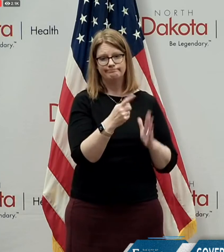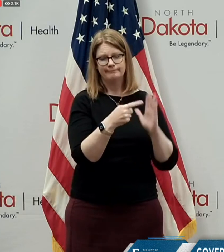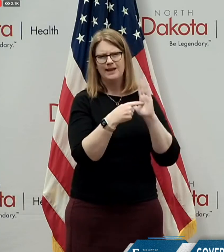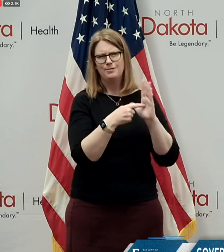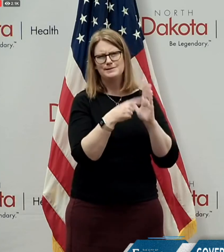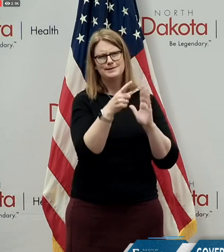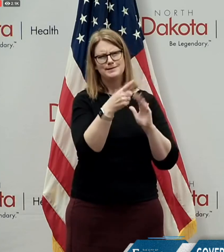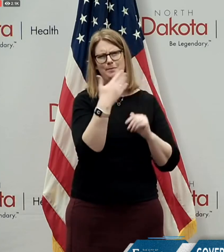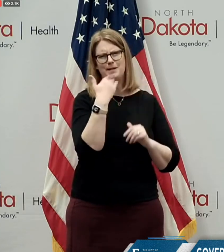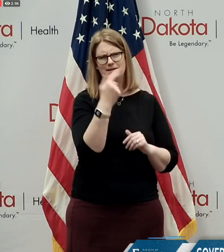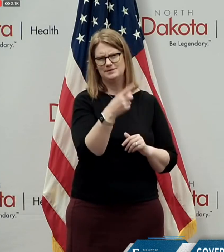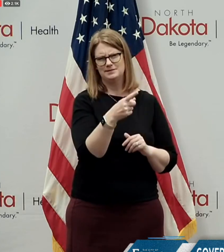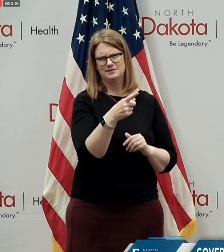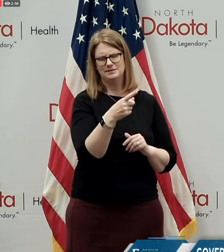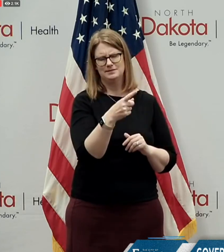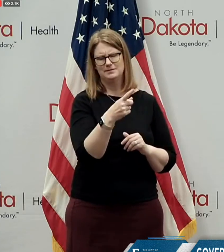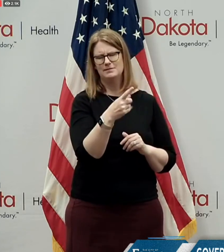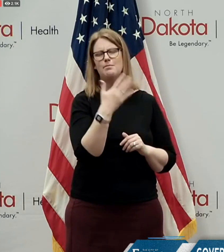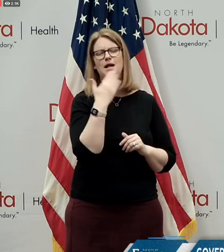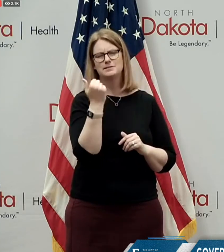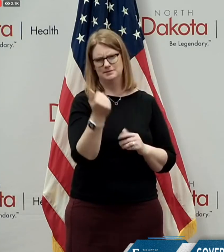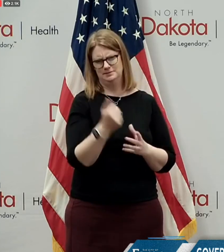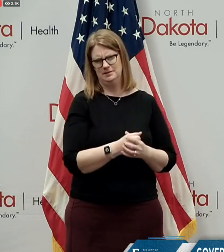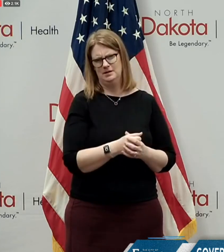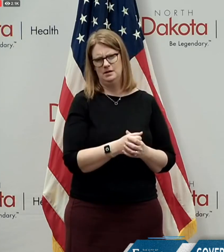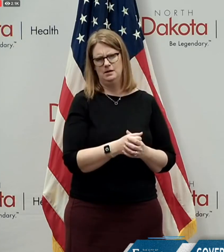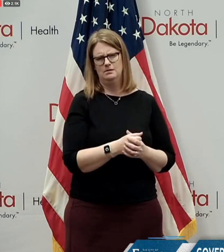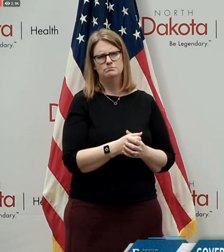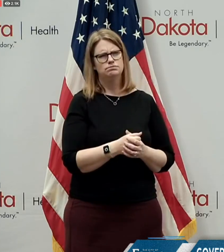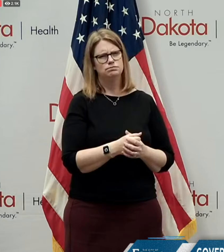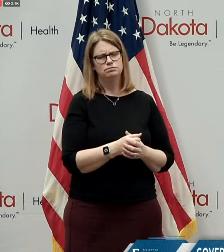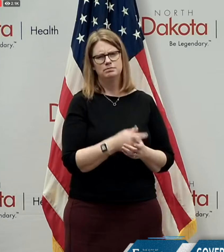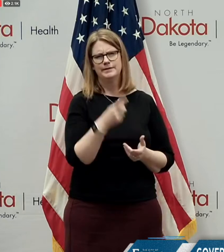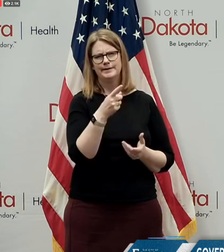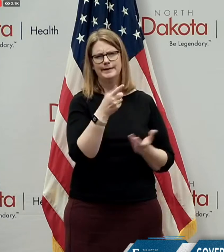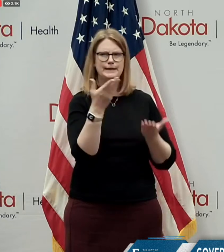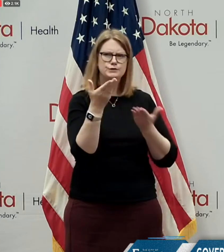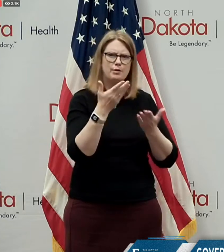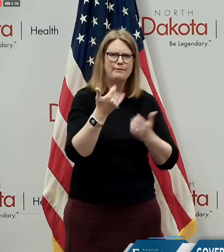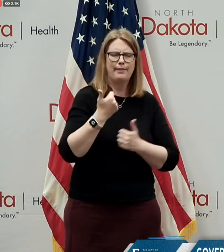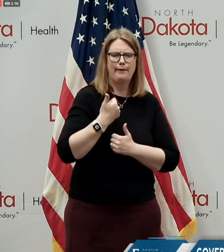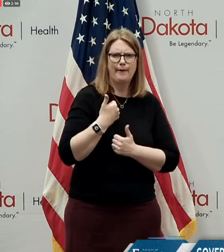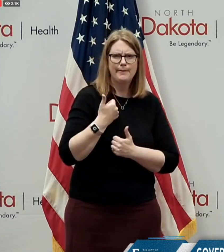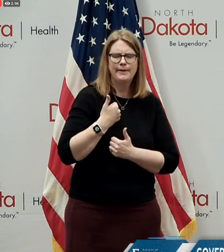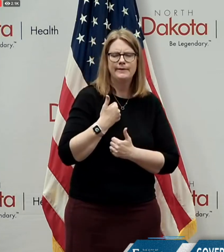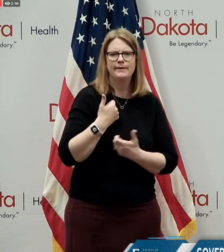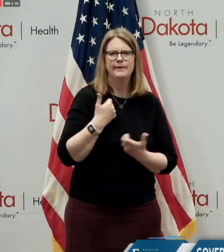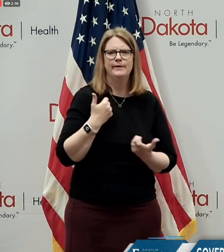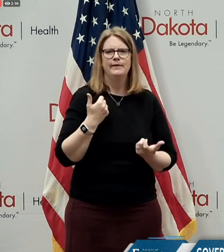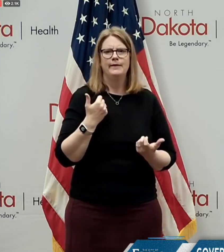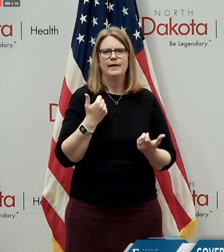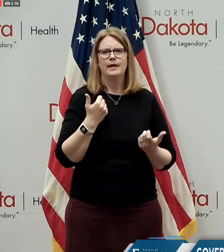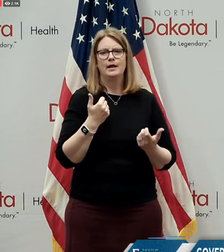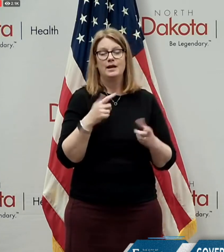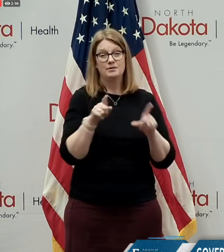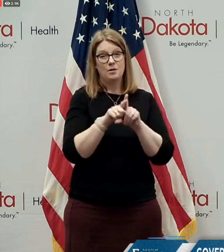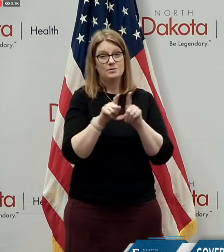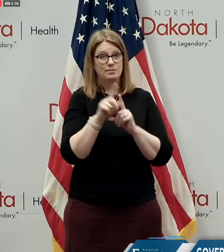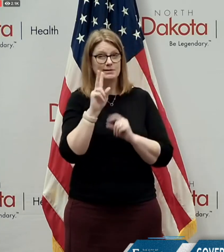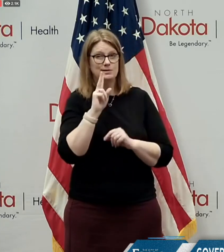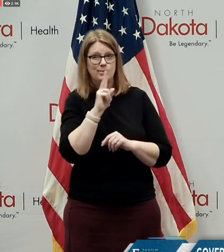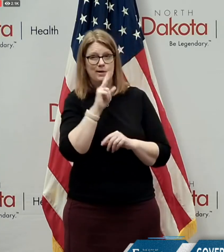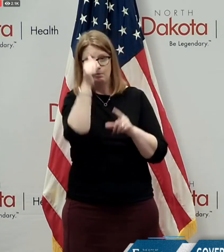very best of us, someone who is served in the Army as his twin brother